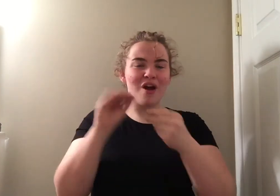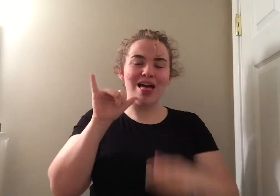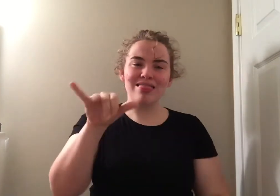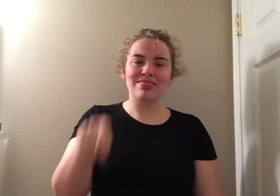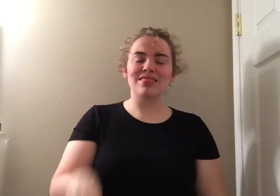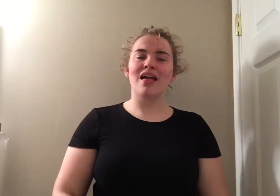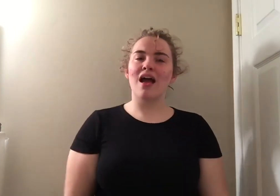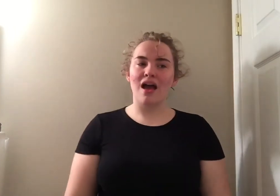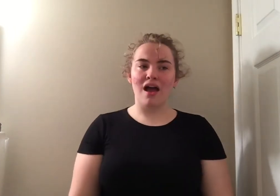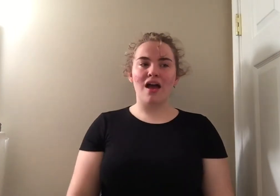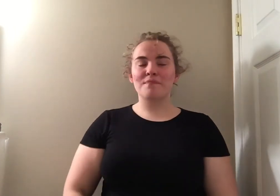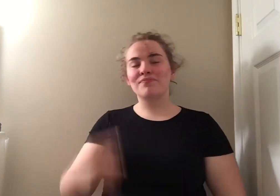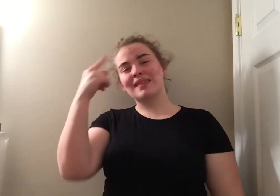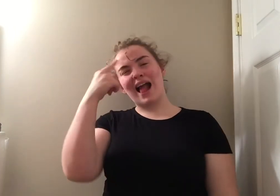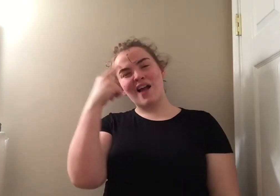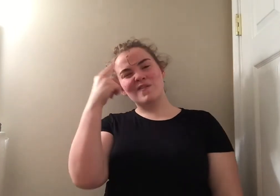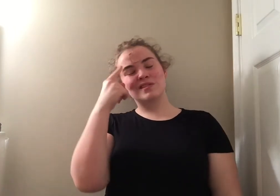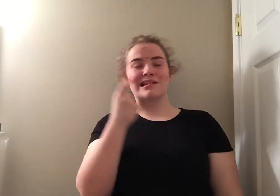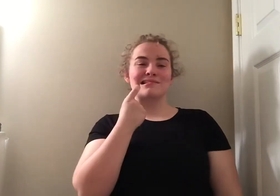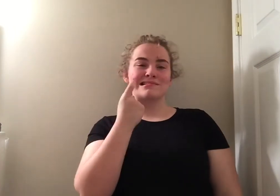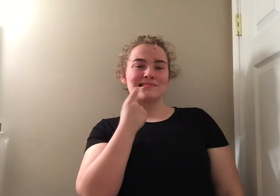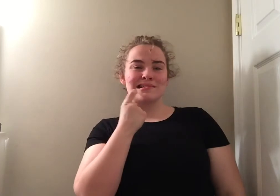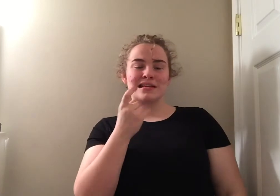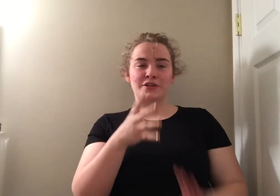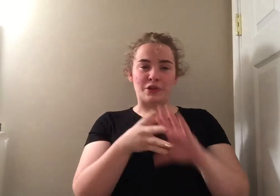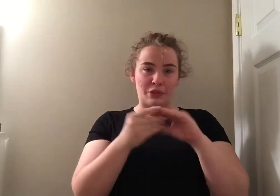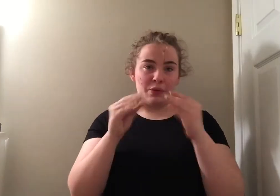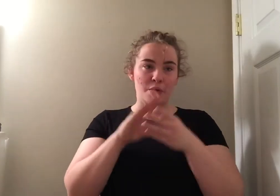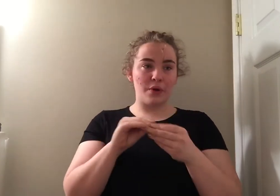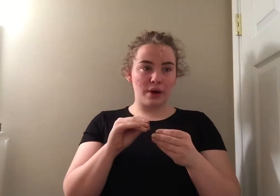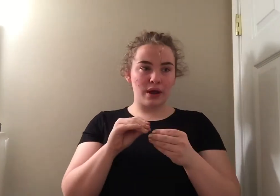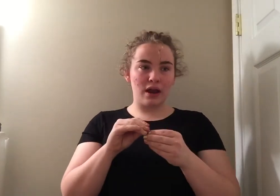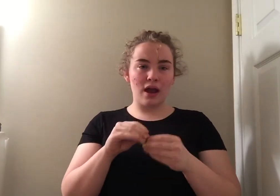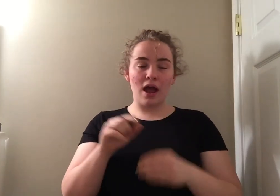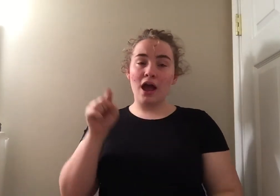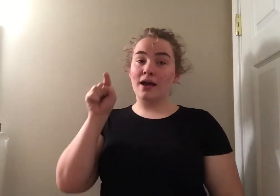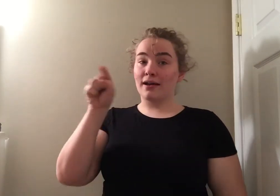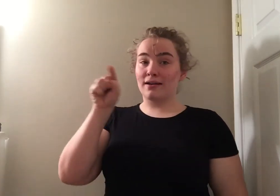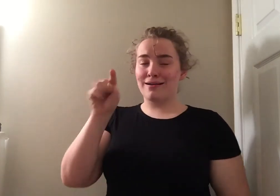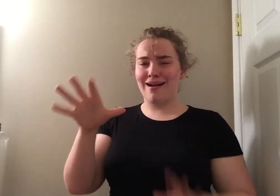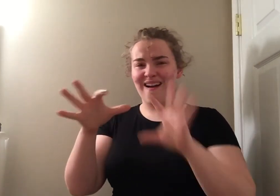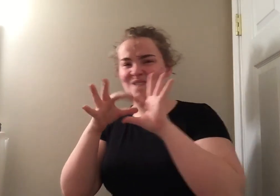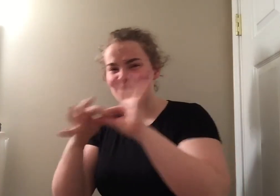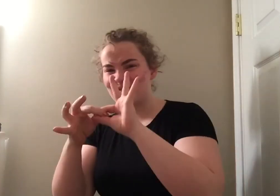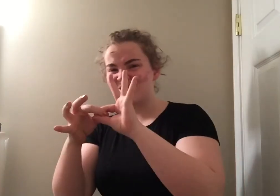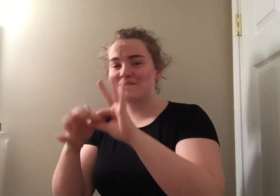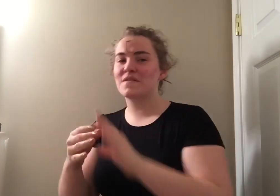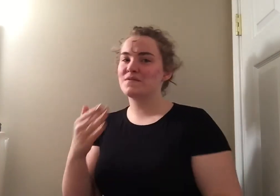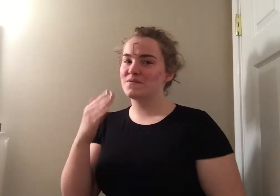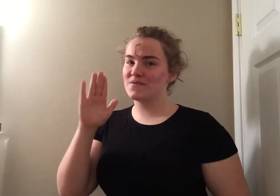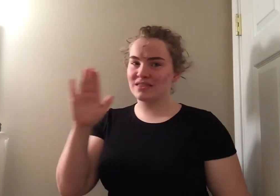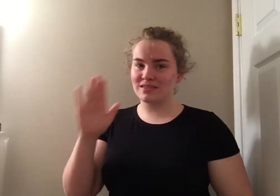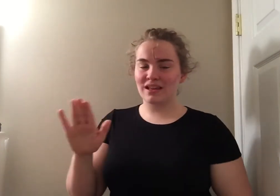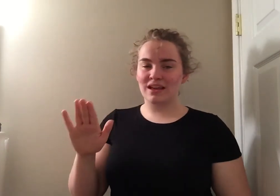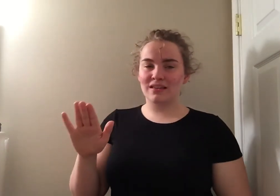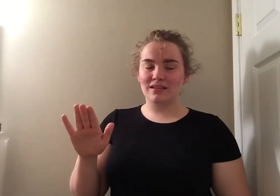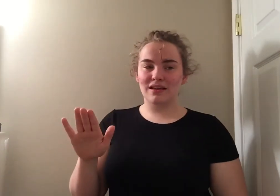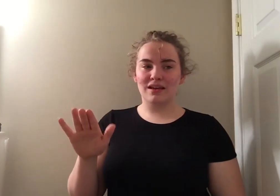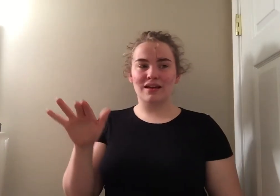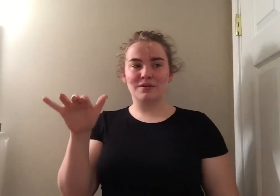I was thinking about a more recent story, but that's an even stronger connection because that is a character who is treating her younger brother